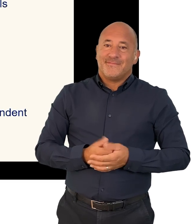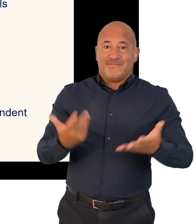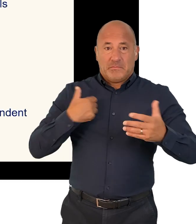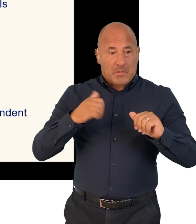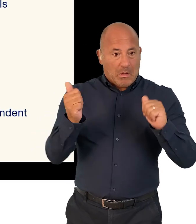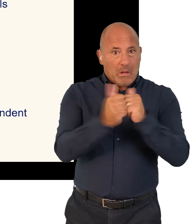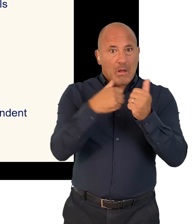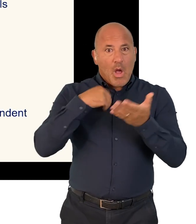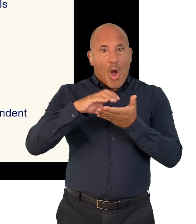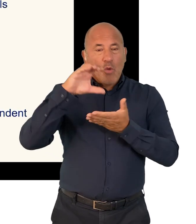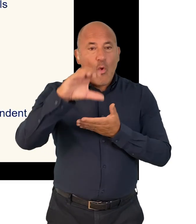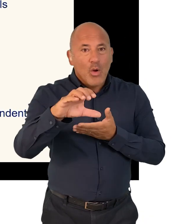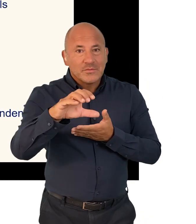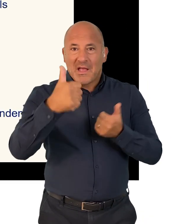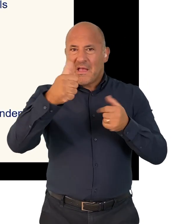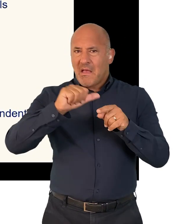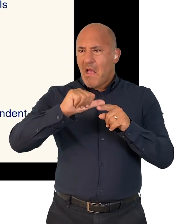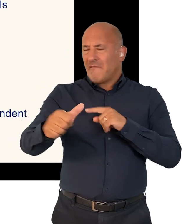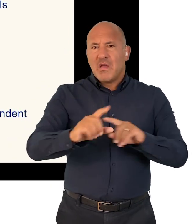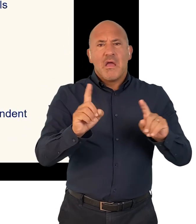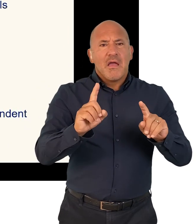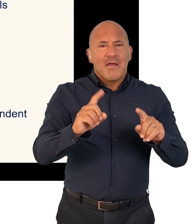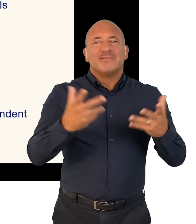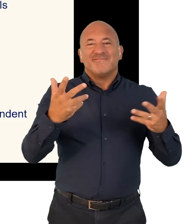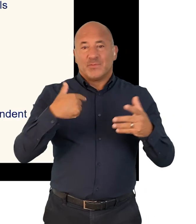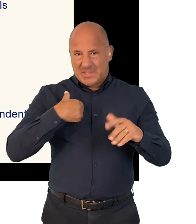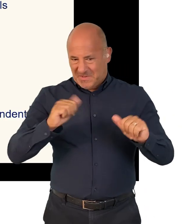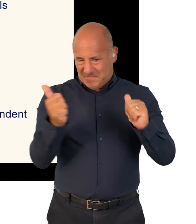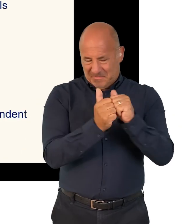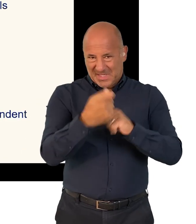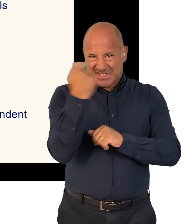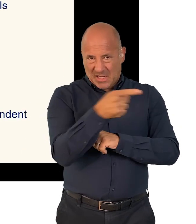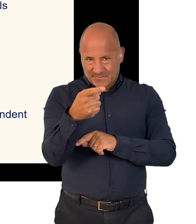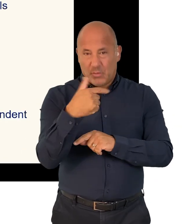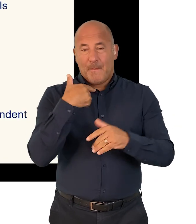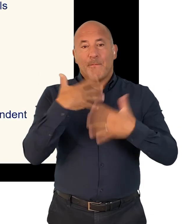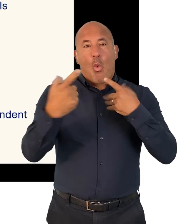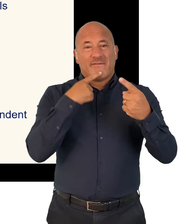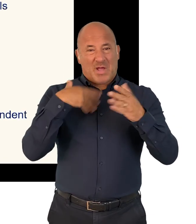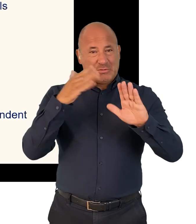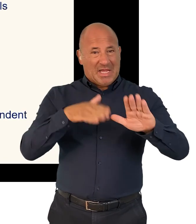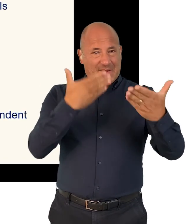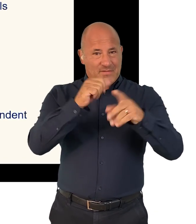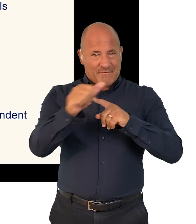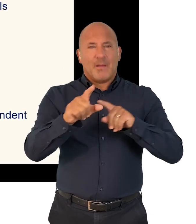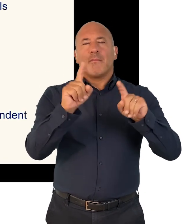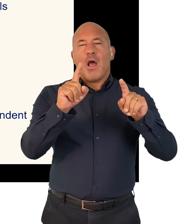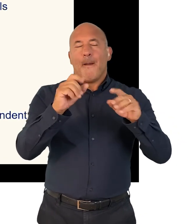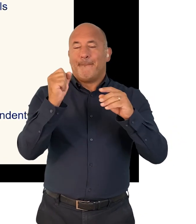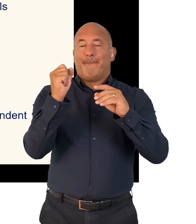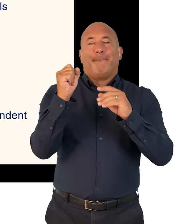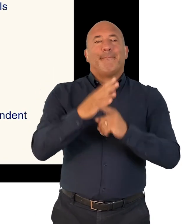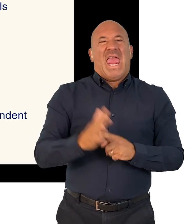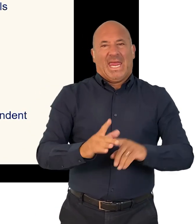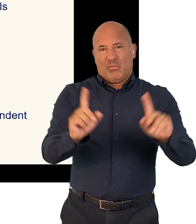So in terms of post-award steps, more details will follow once we've made decisions on who's been successful. But the headline